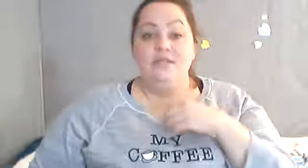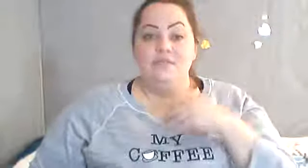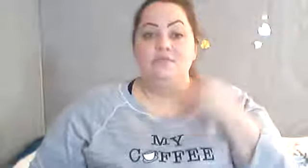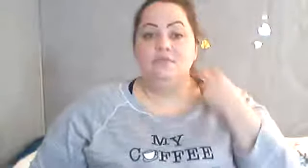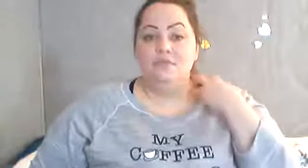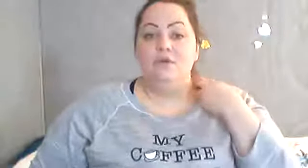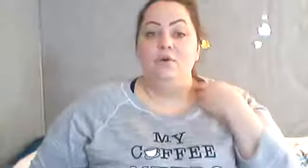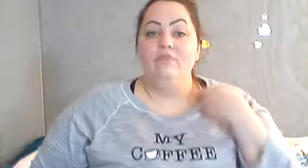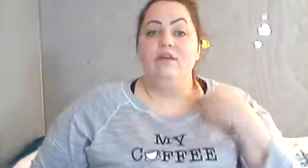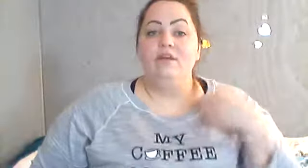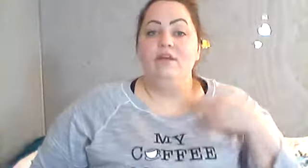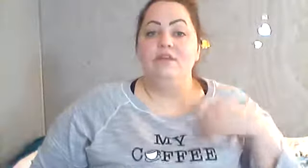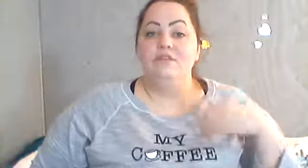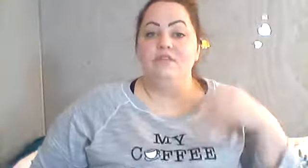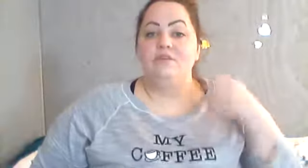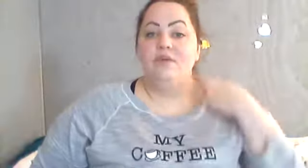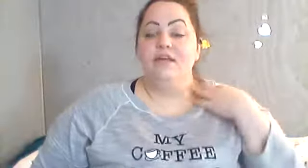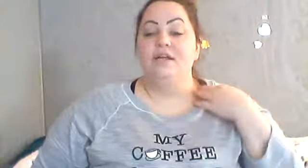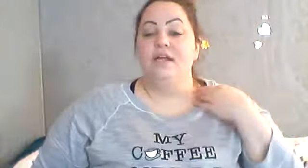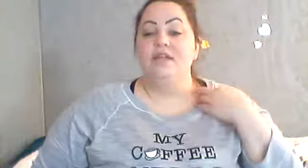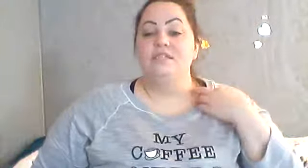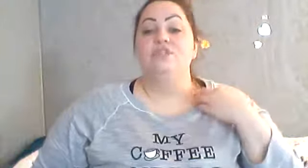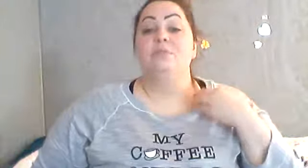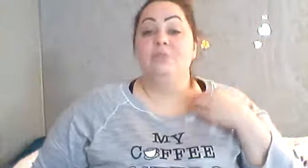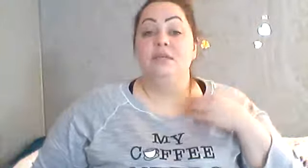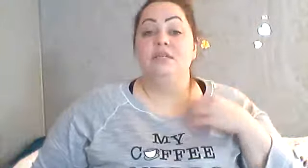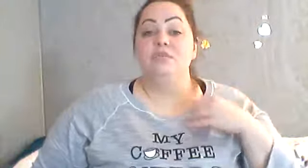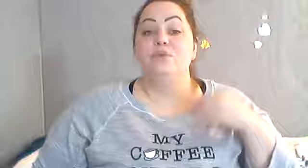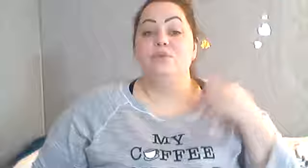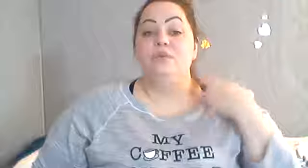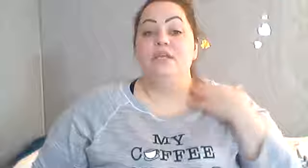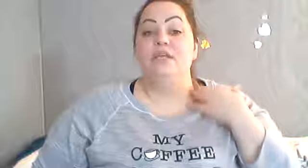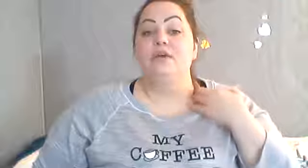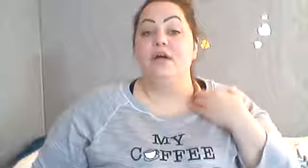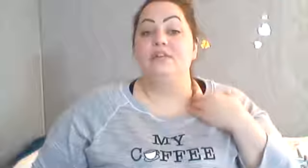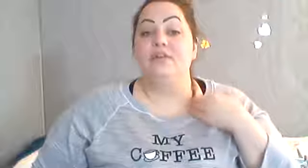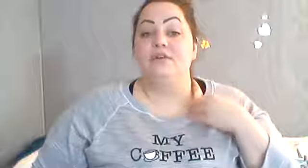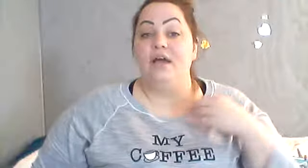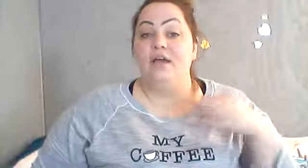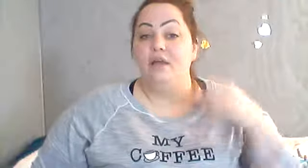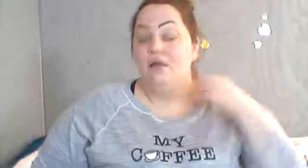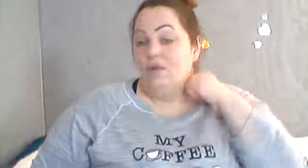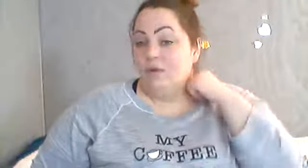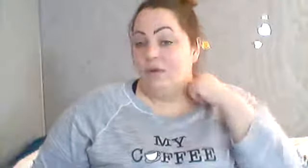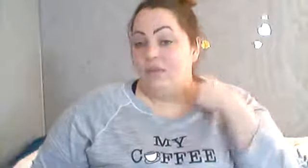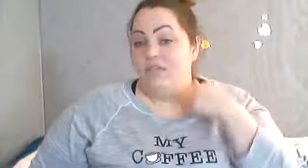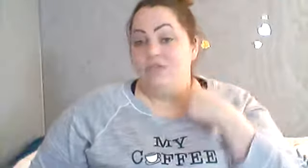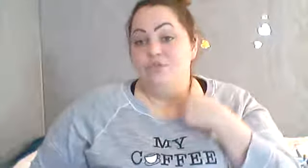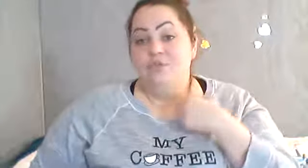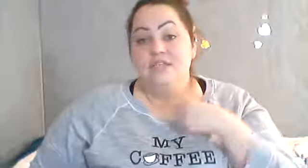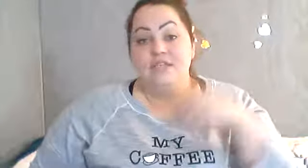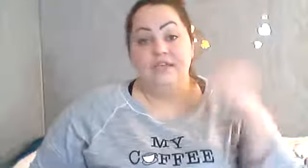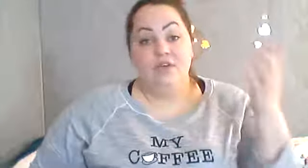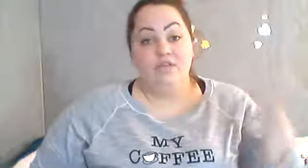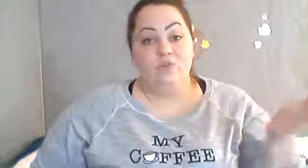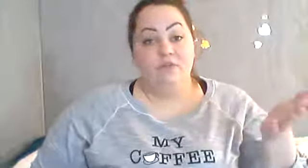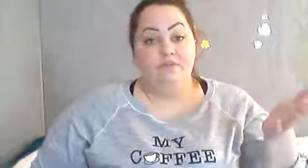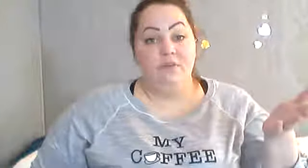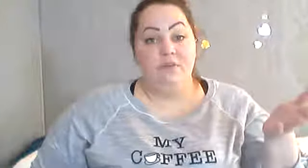anyways, we've got a lot of stuff going on in class that shouldn't be, and so we're really going to crack down on that. What I'm going to do is I give you guys one fun period,